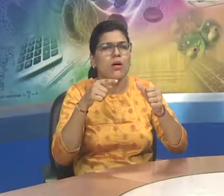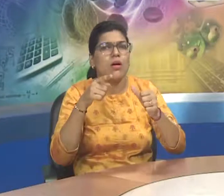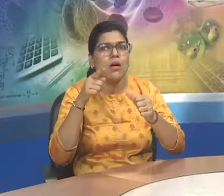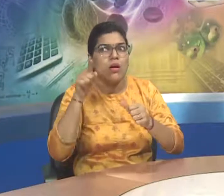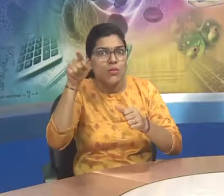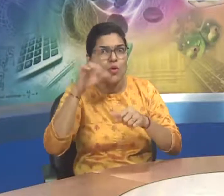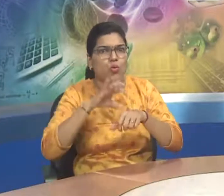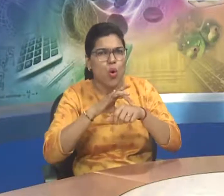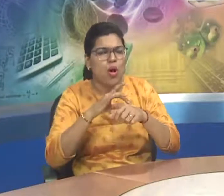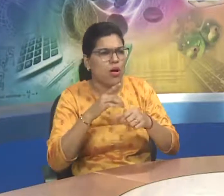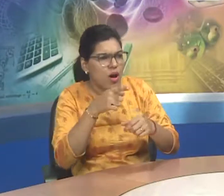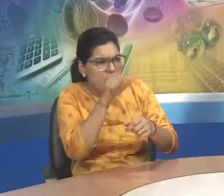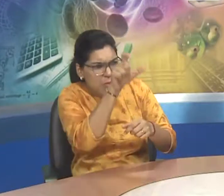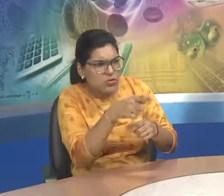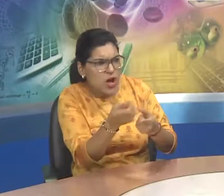treatment.